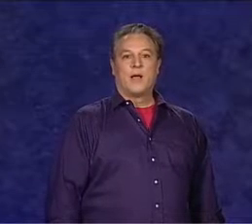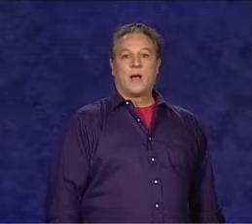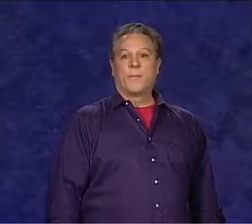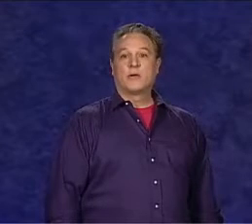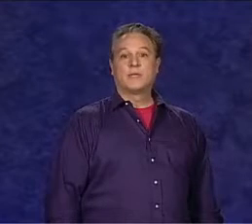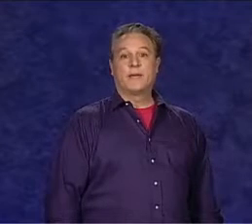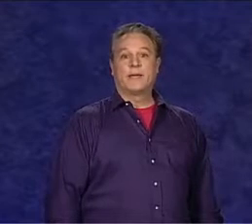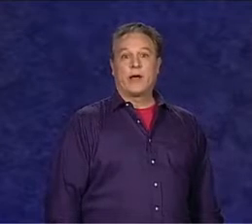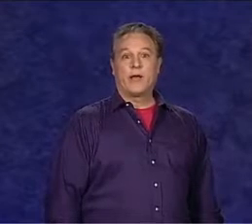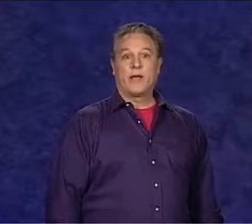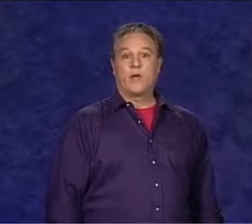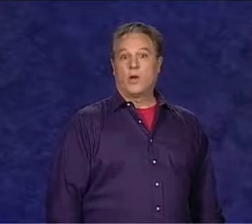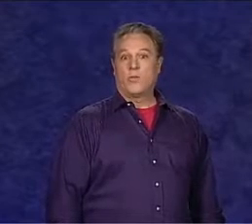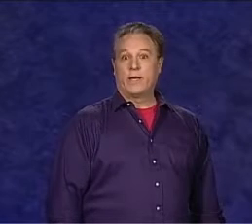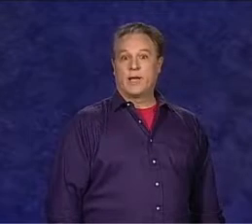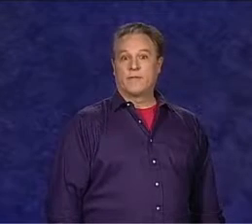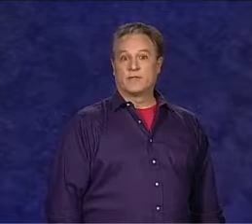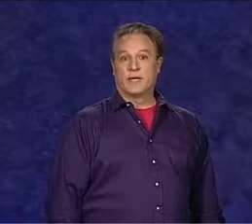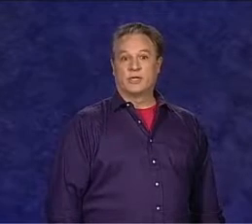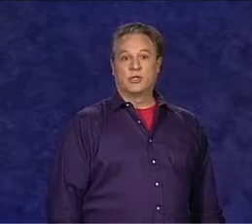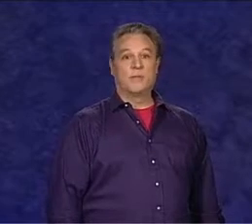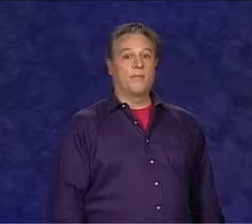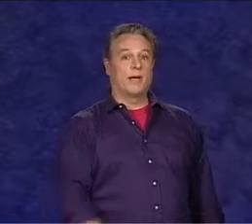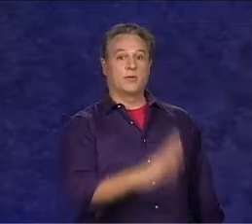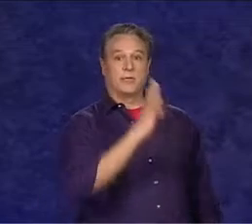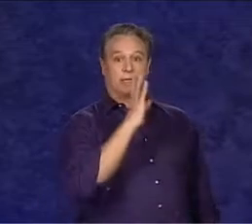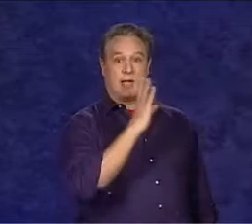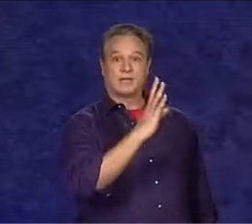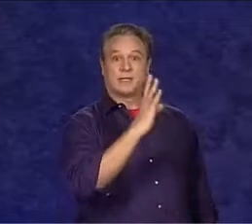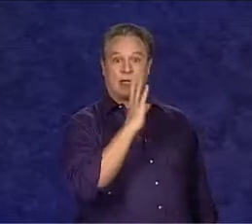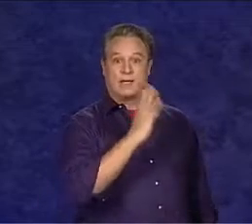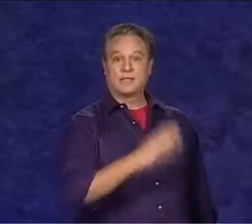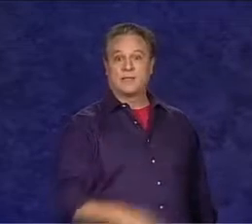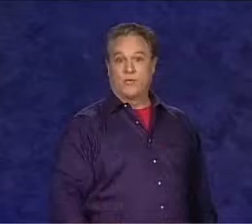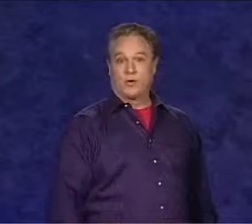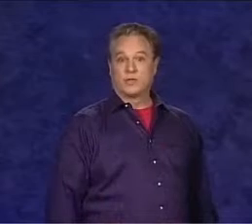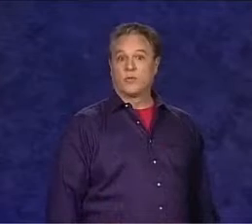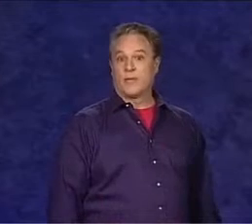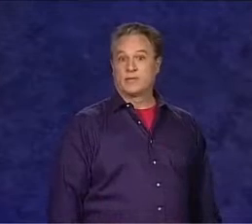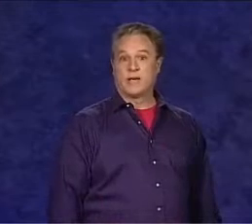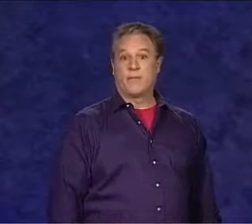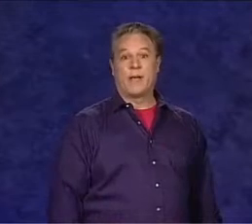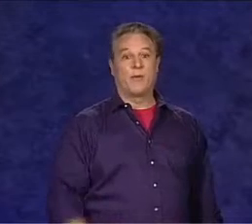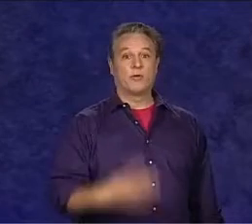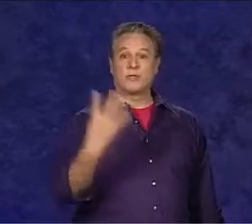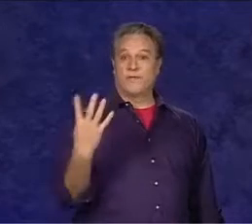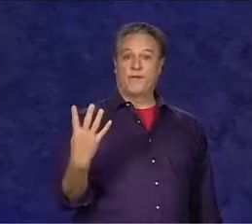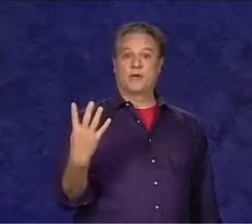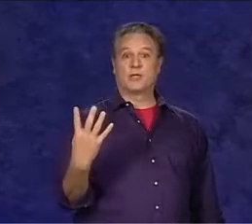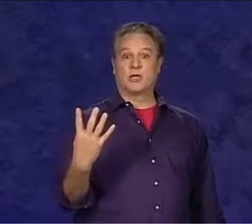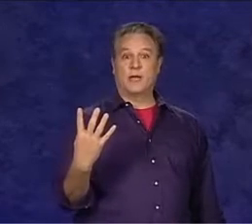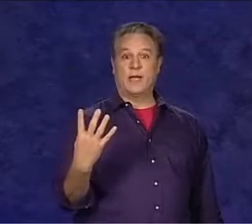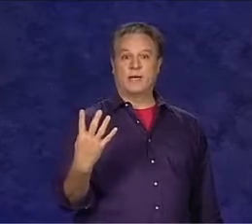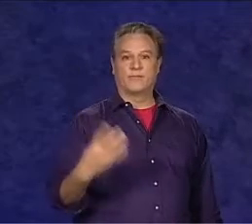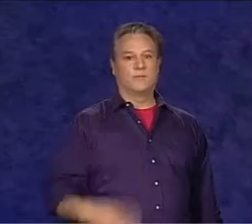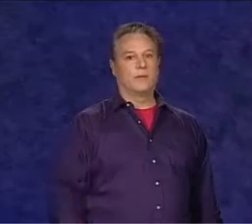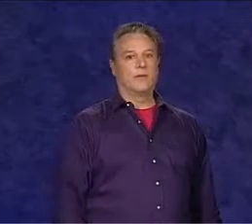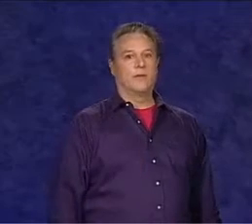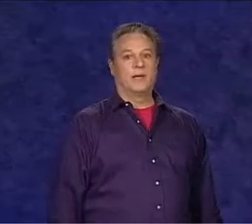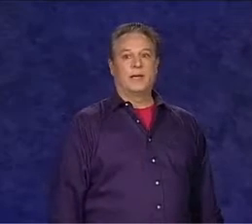A person may carry on a one-way conversation by using lots and lots of words represented by most of the fingers on your hand.